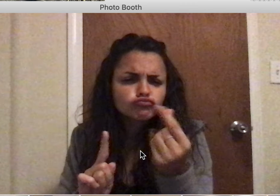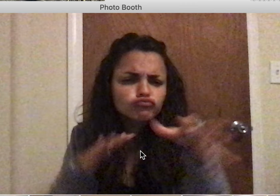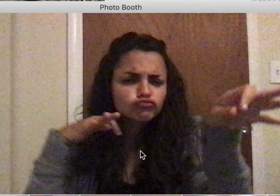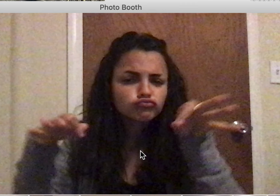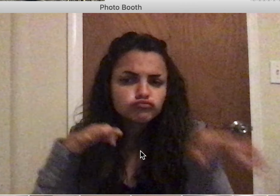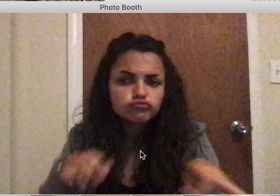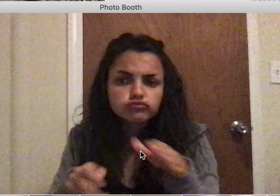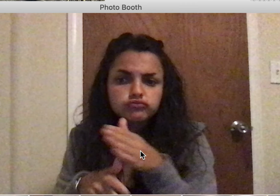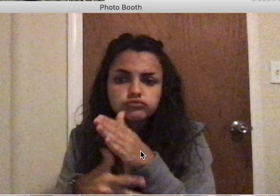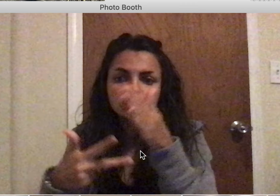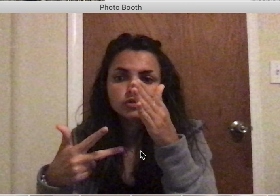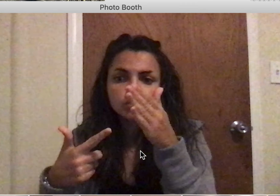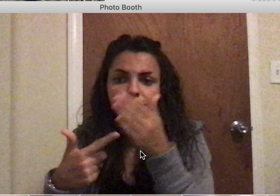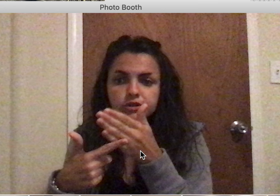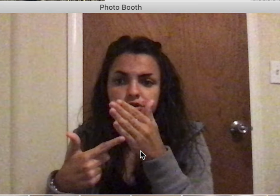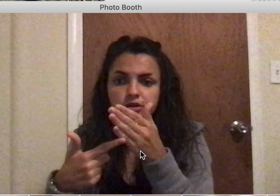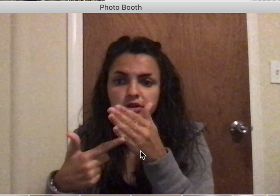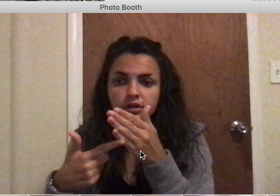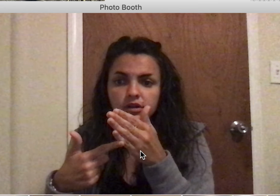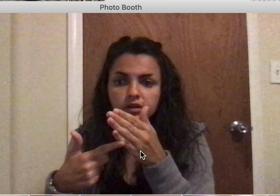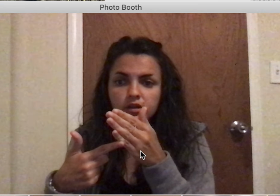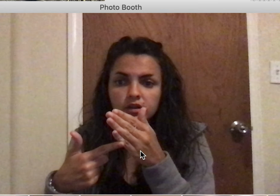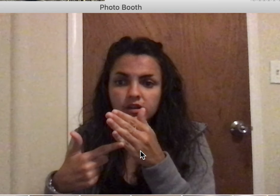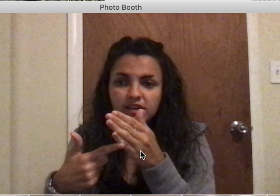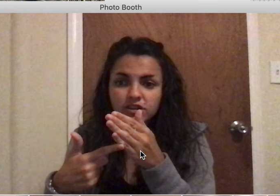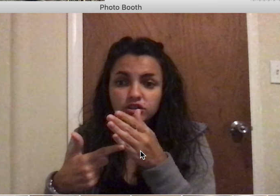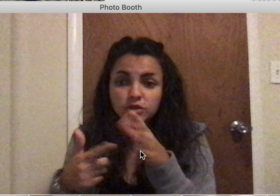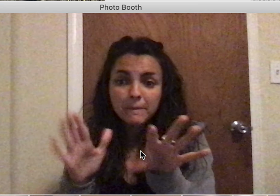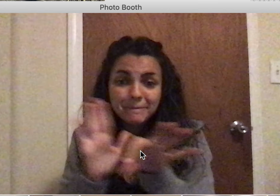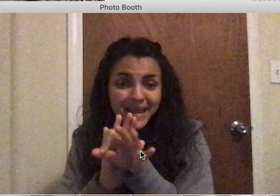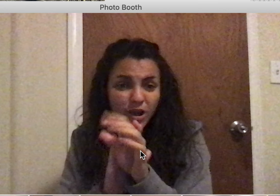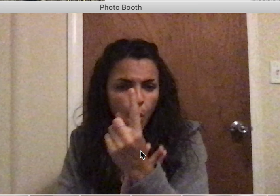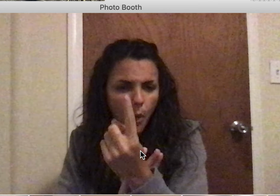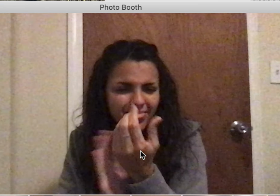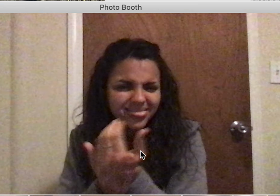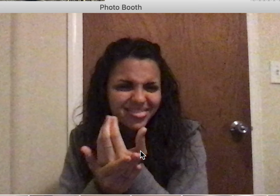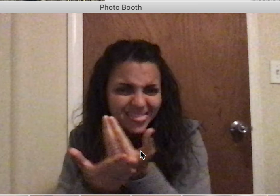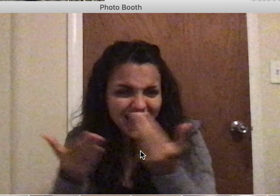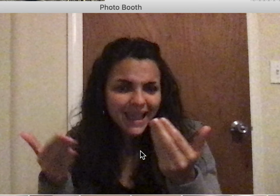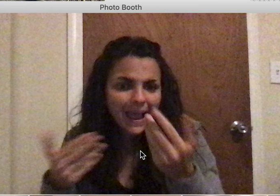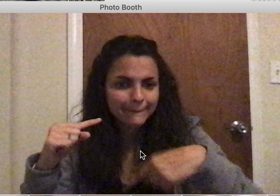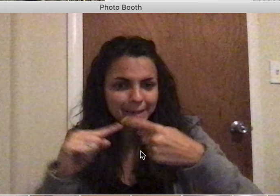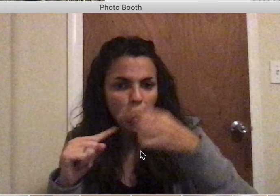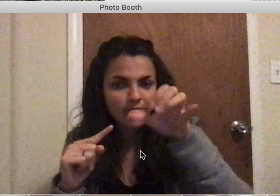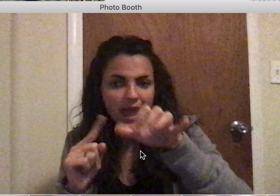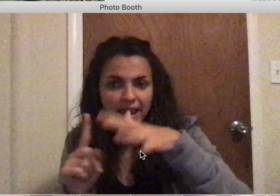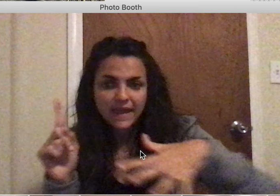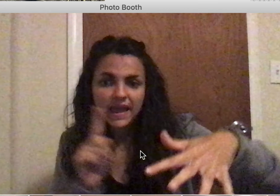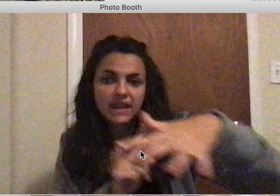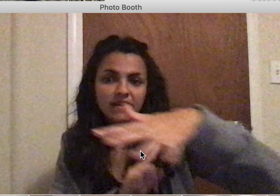conditions and describe how the condition affects the lion. So I'll give you an example.